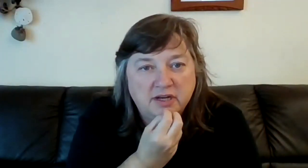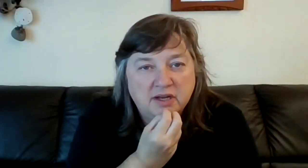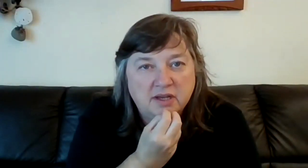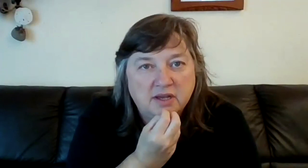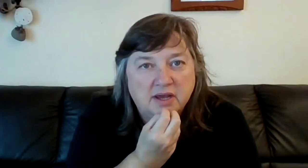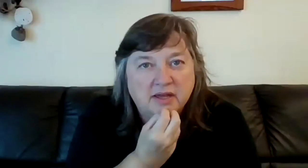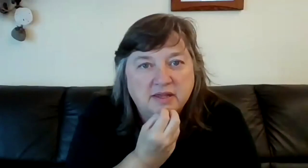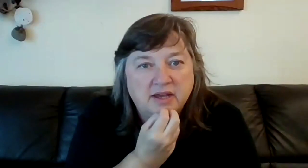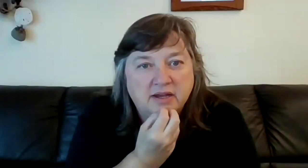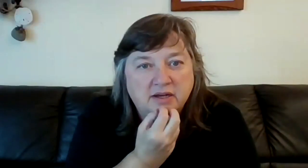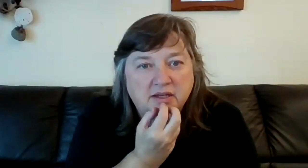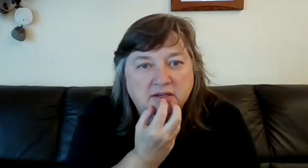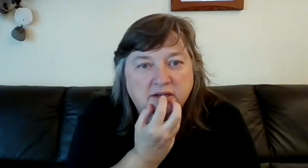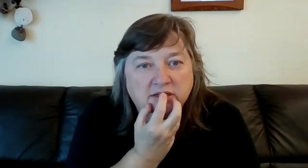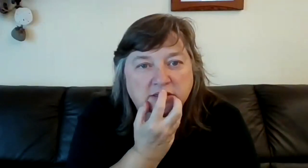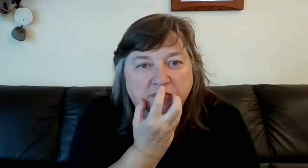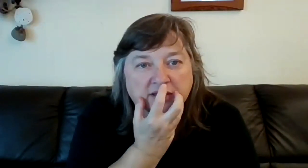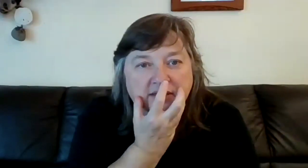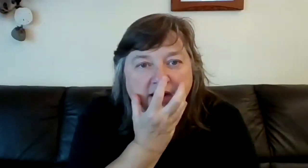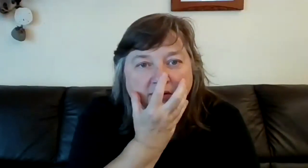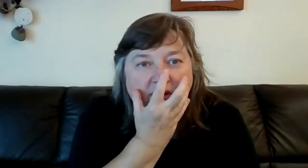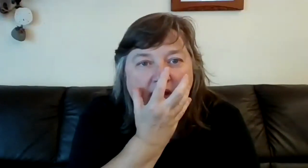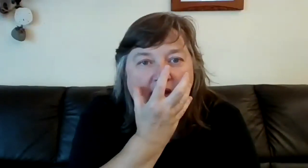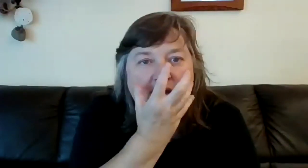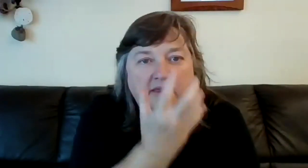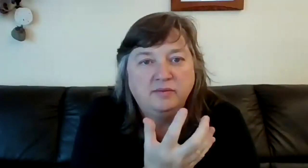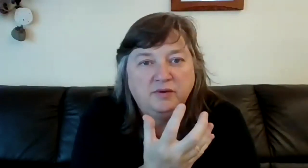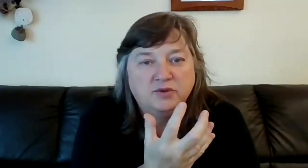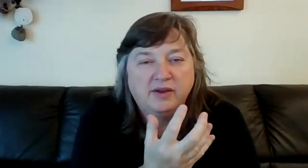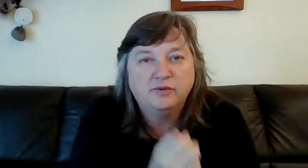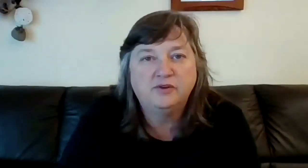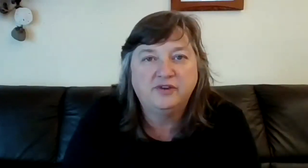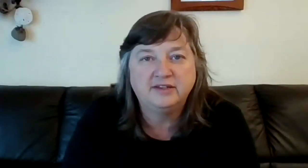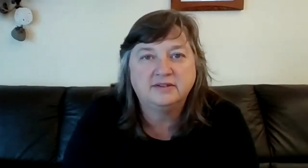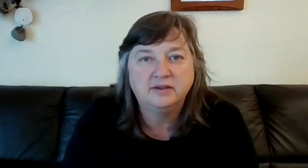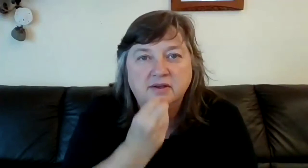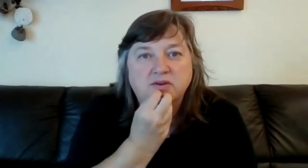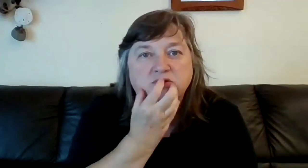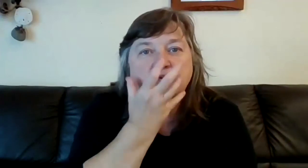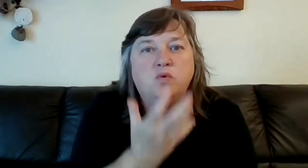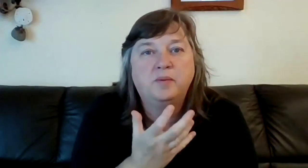chin, and then it kind of spreads out and then moves away from your face. So warm,